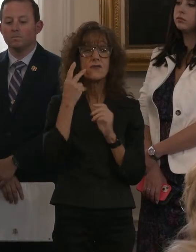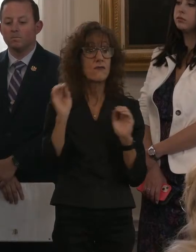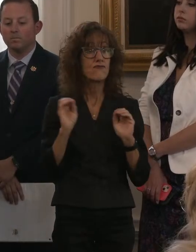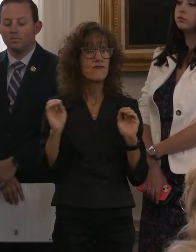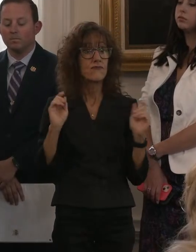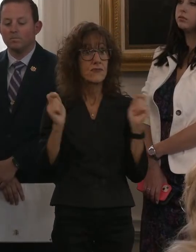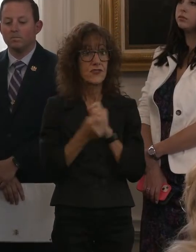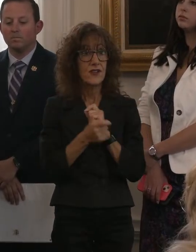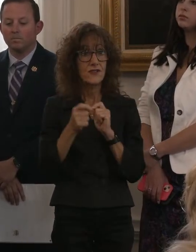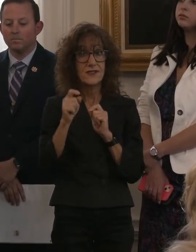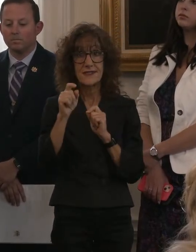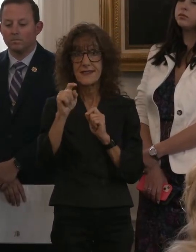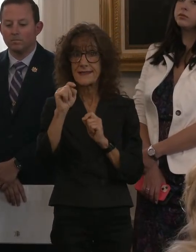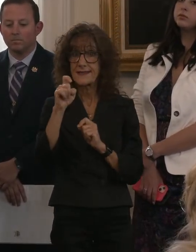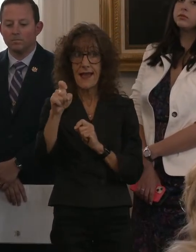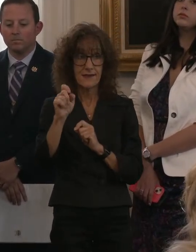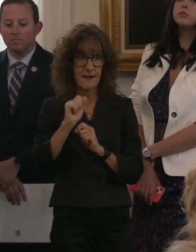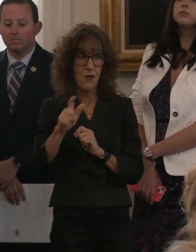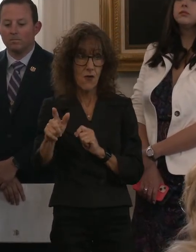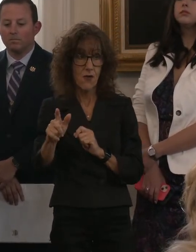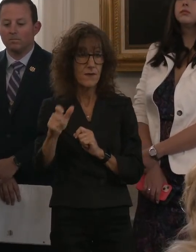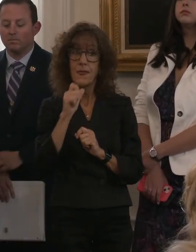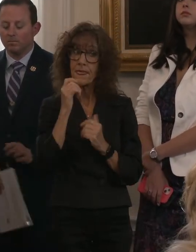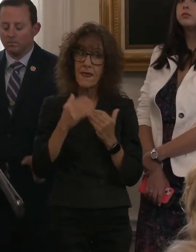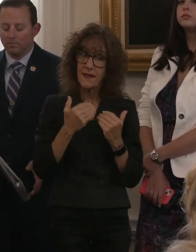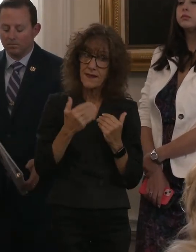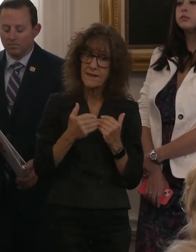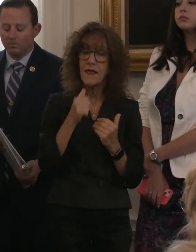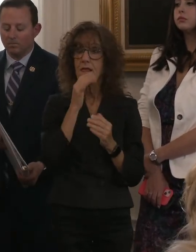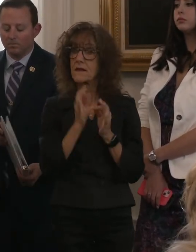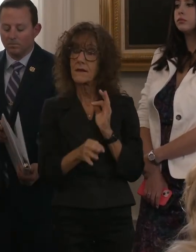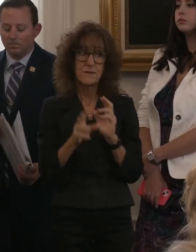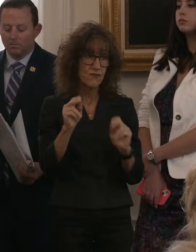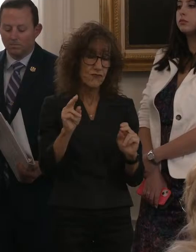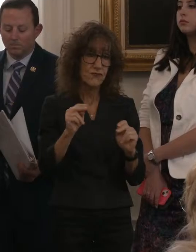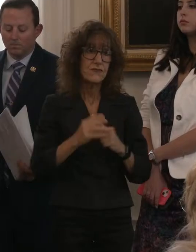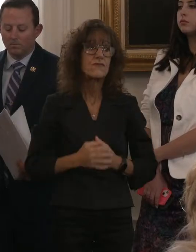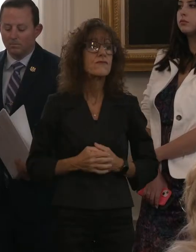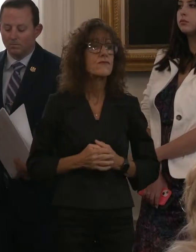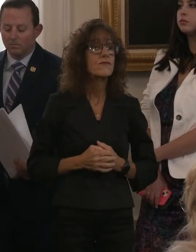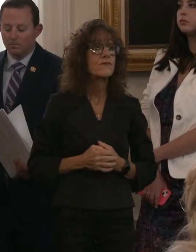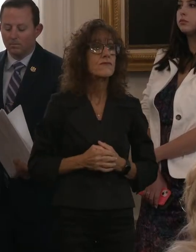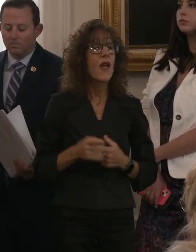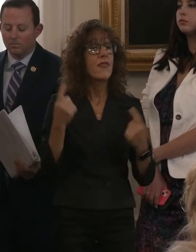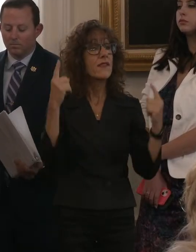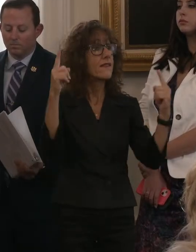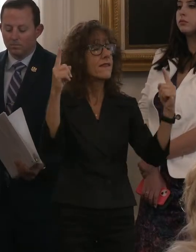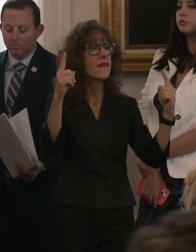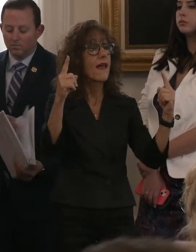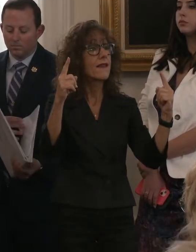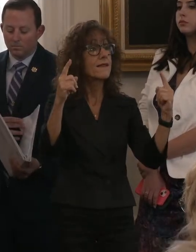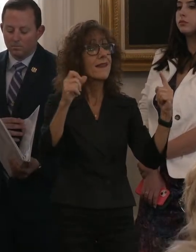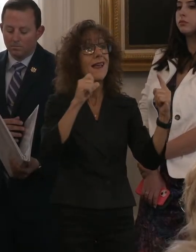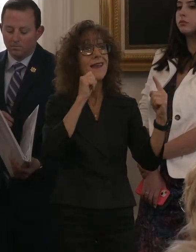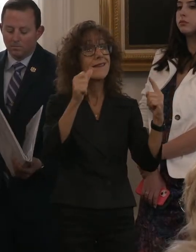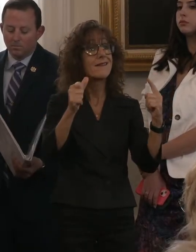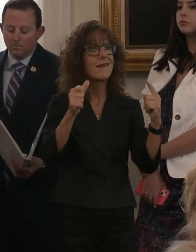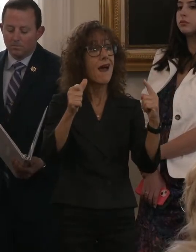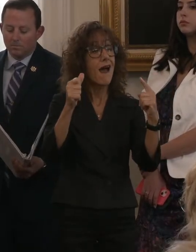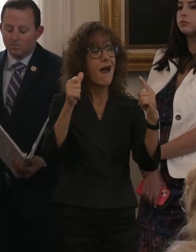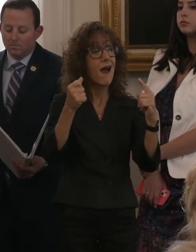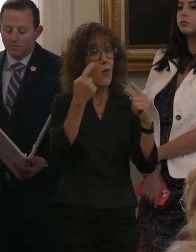their income tax at all. It wasn't easy, it was not simple, and the success does not belong to one